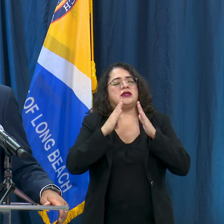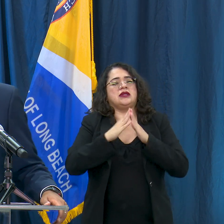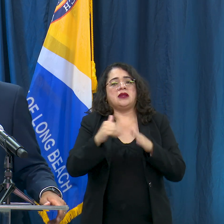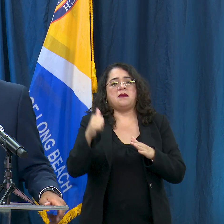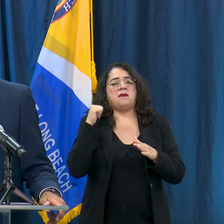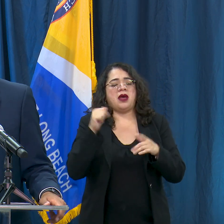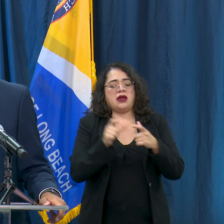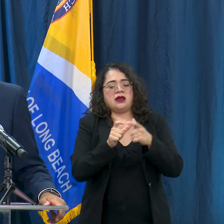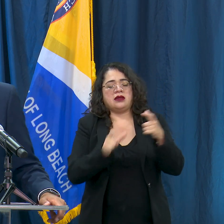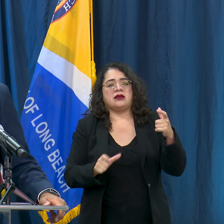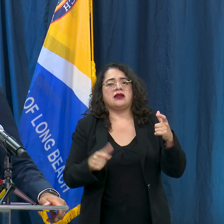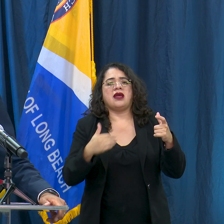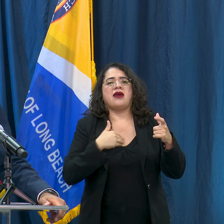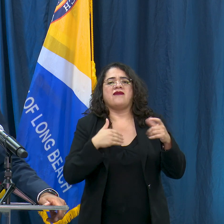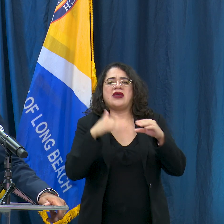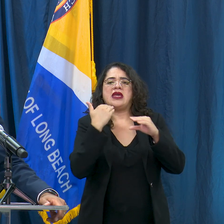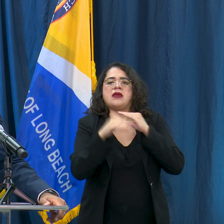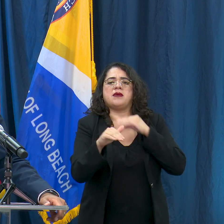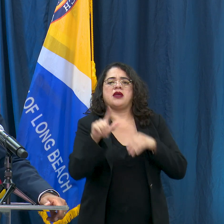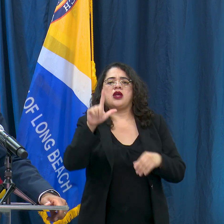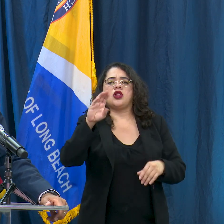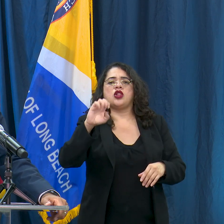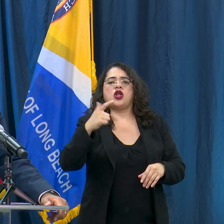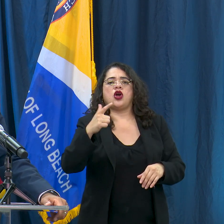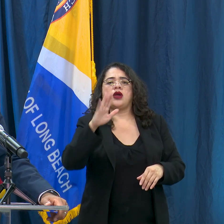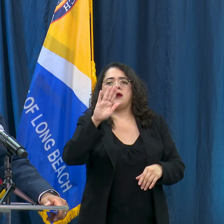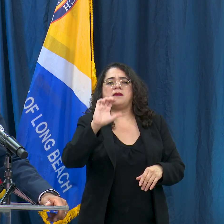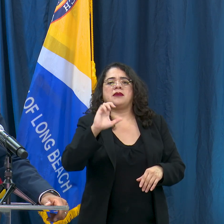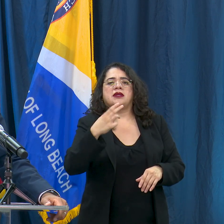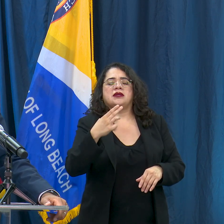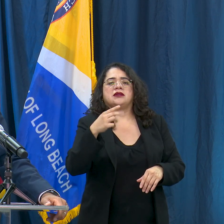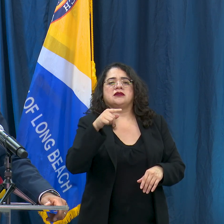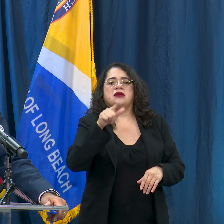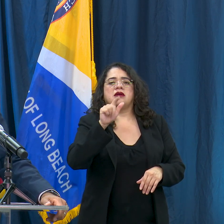your citation, there's an email, which is